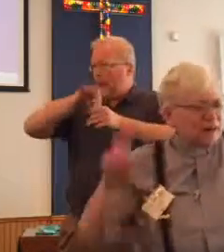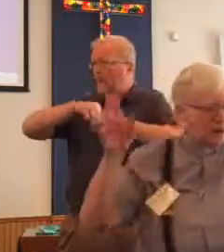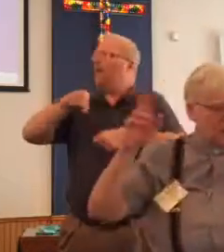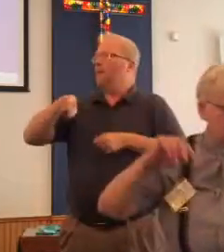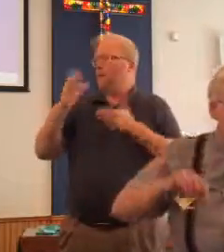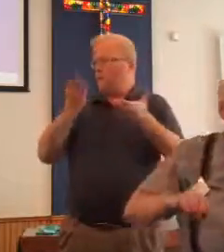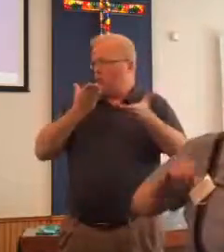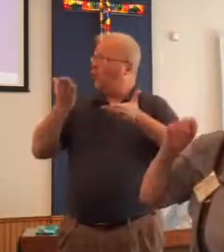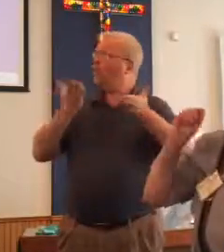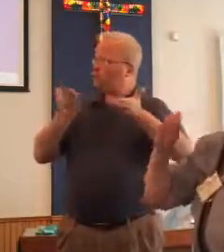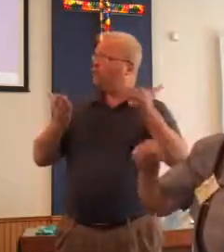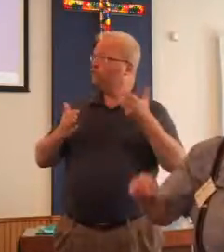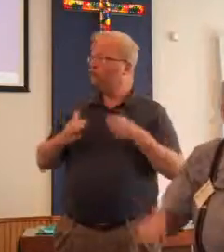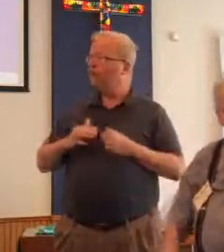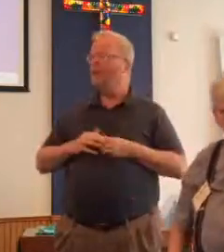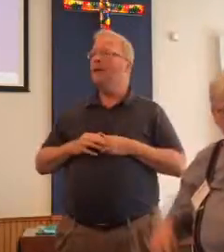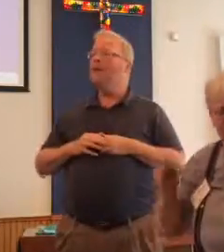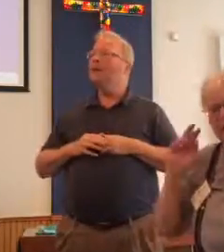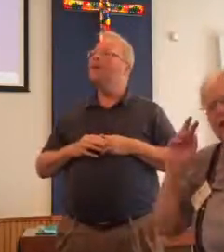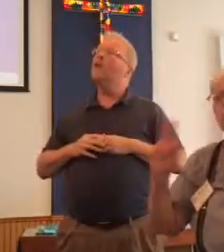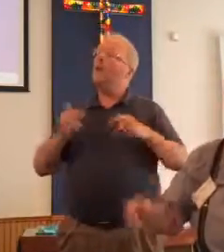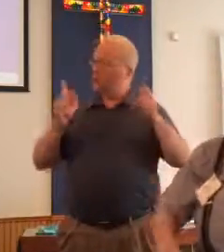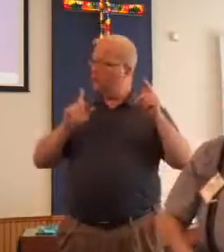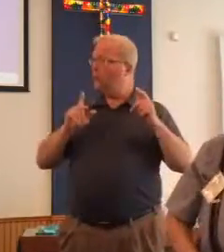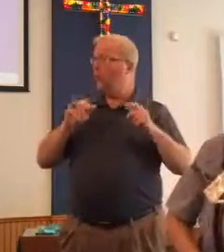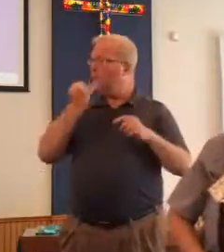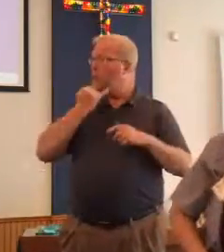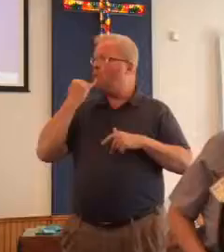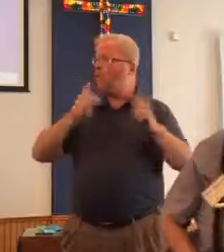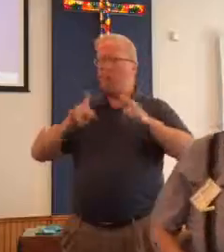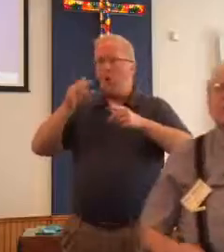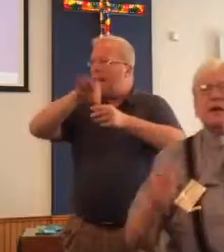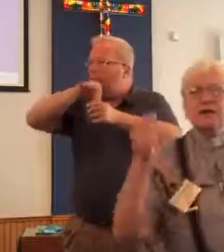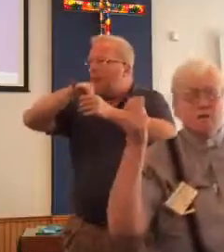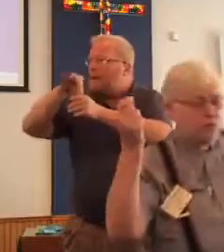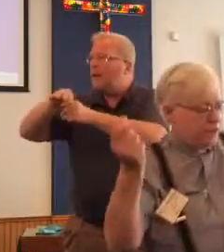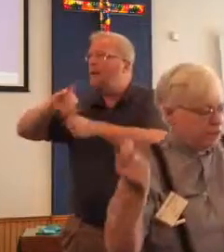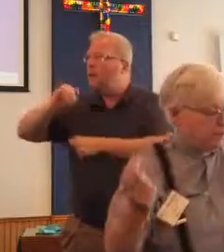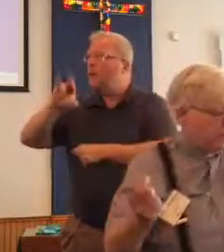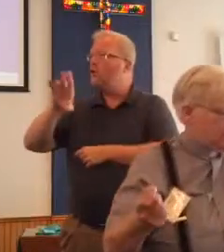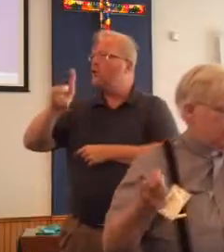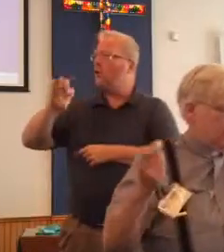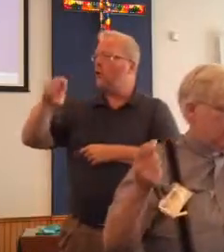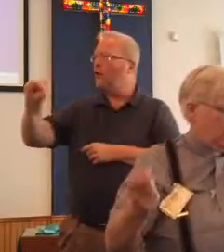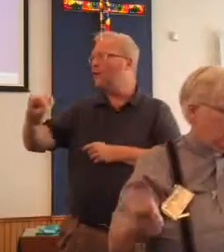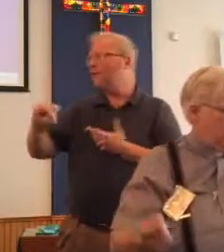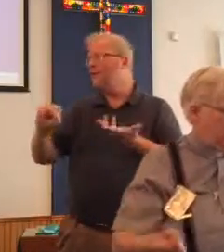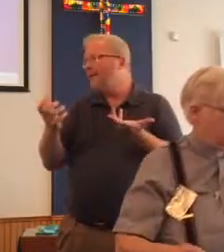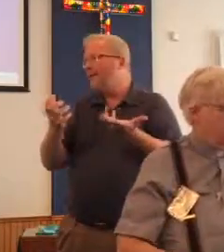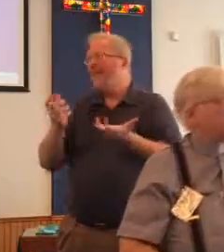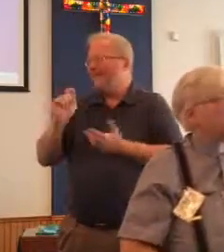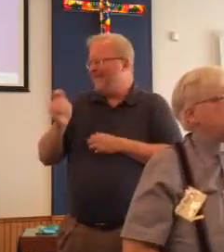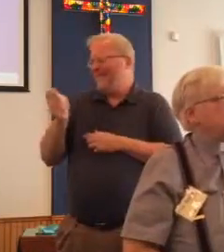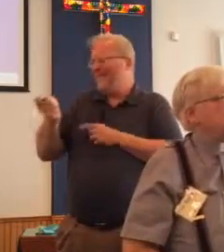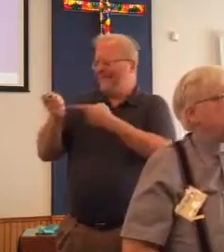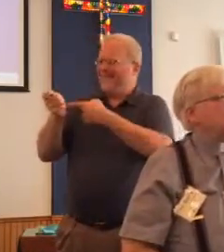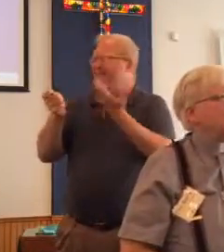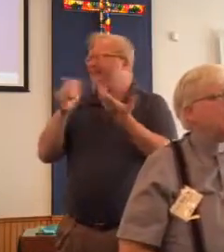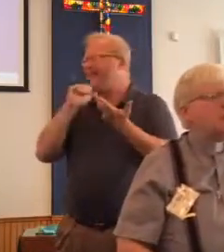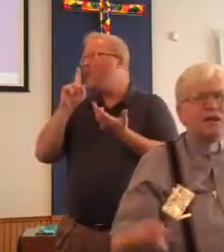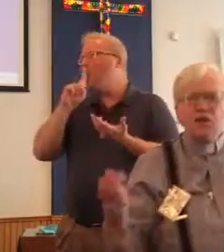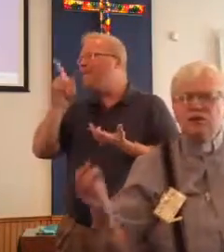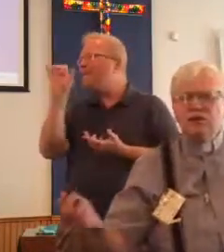They were elected by the people and served a term, and they were responsible for the spiritual health of the